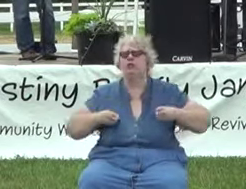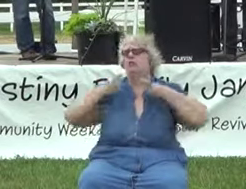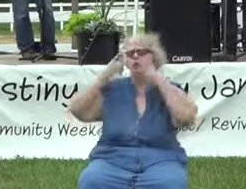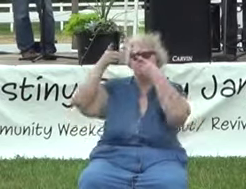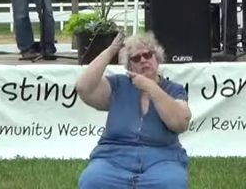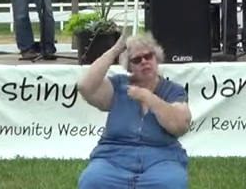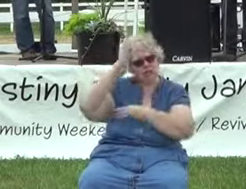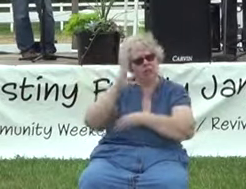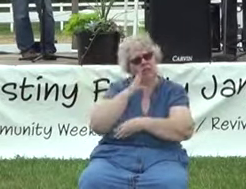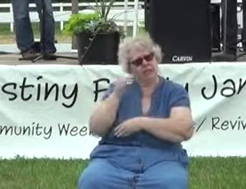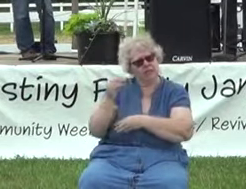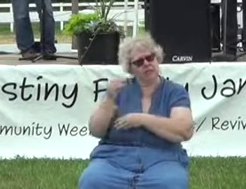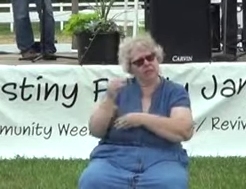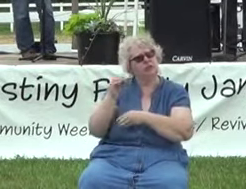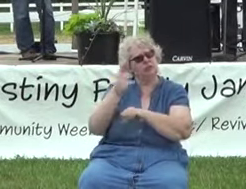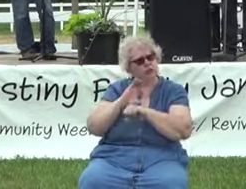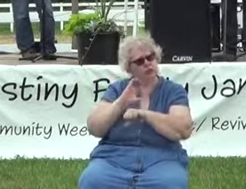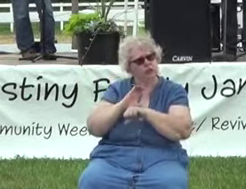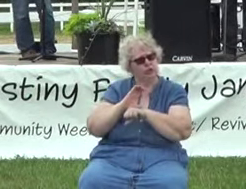themselves to the apostles' teaching.